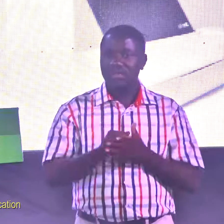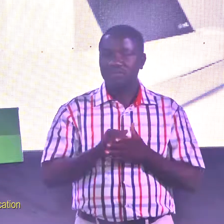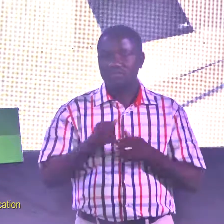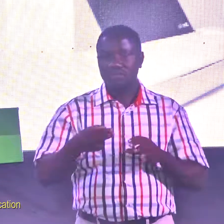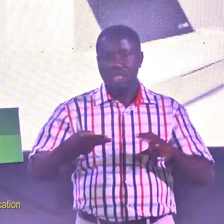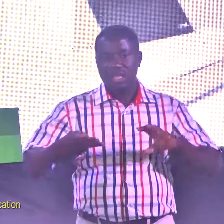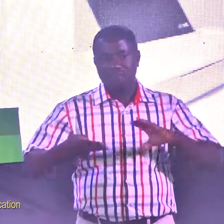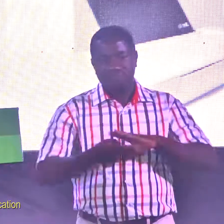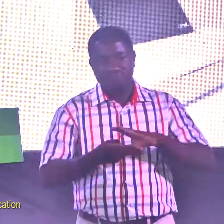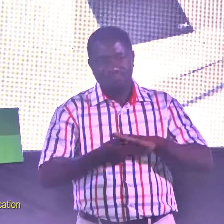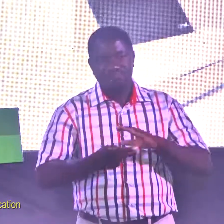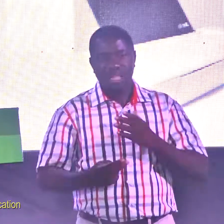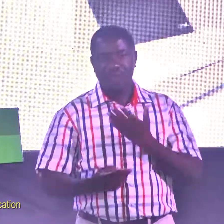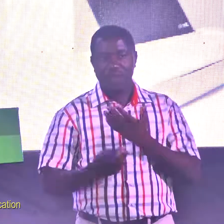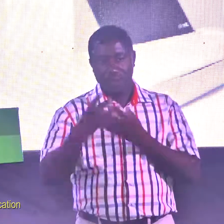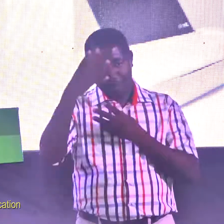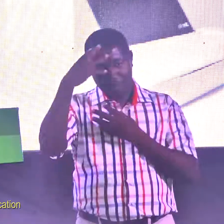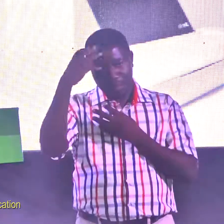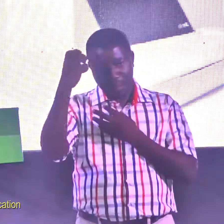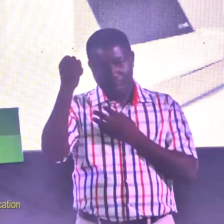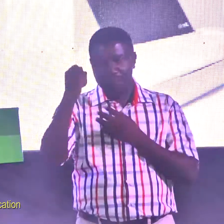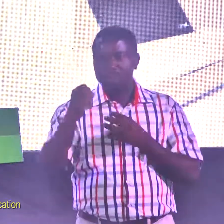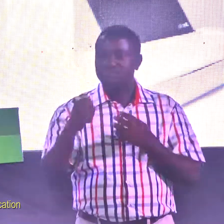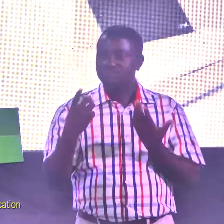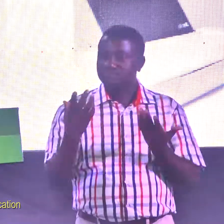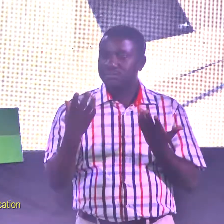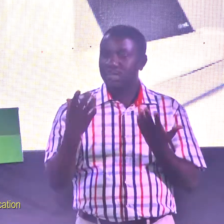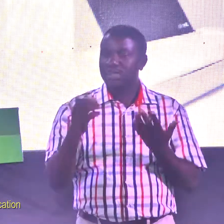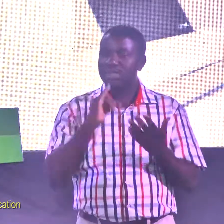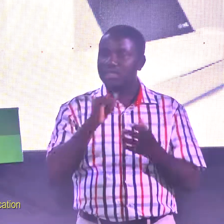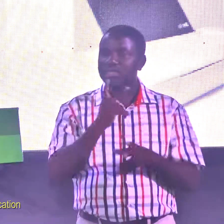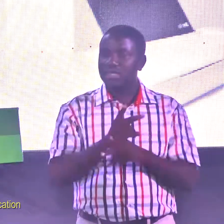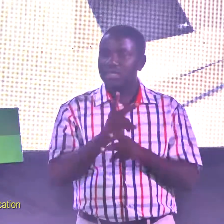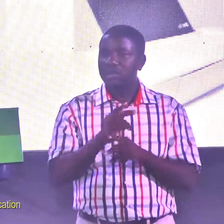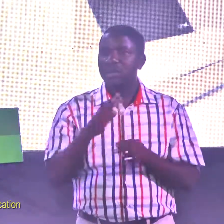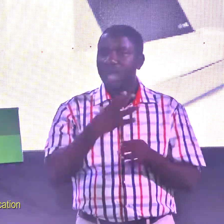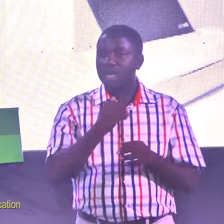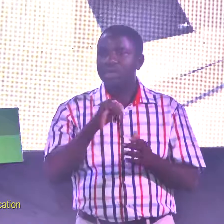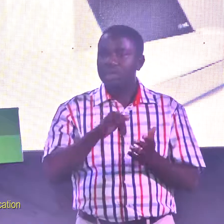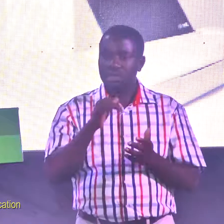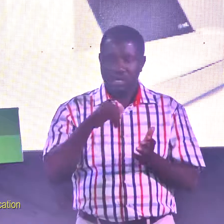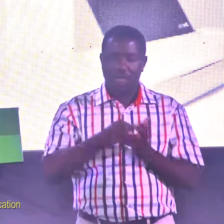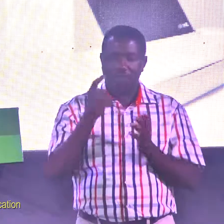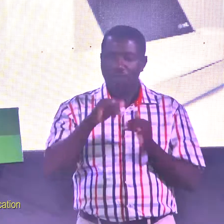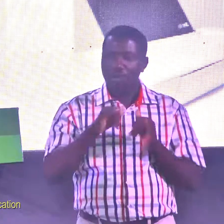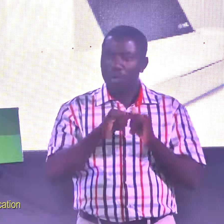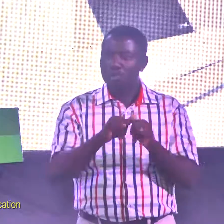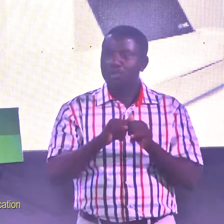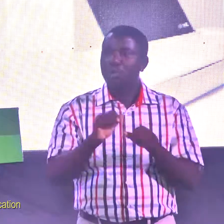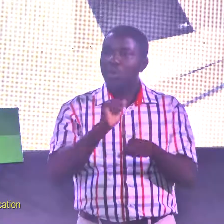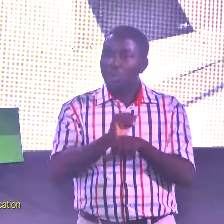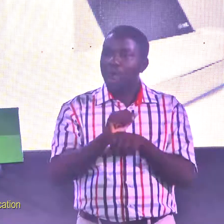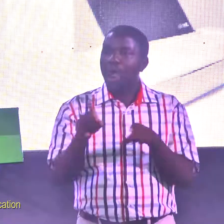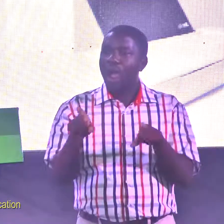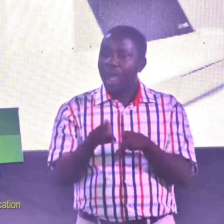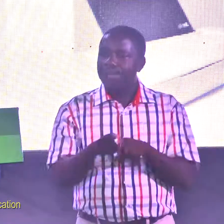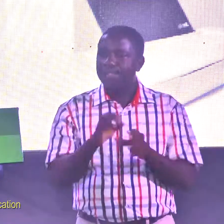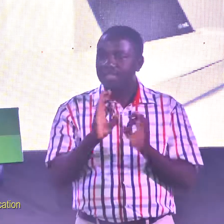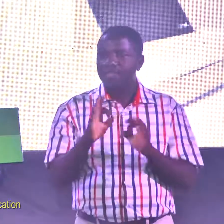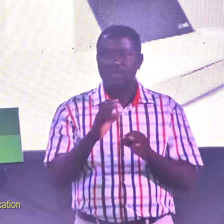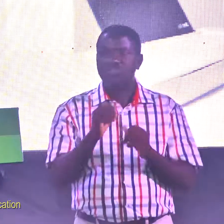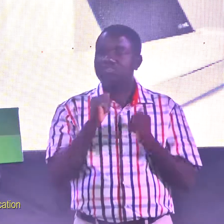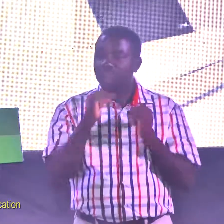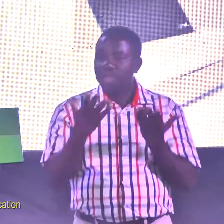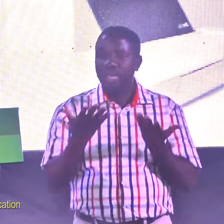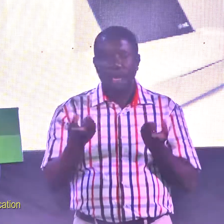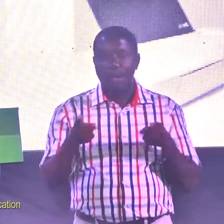to restore information to another kit, and the voter registration officer could continue working as if the first kit did